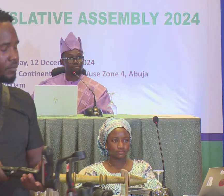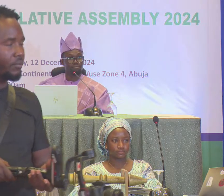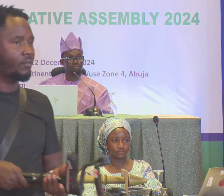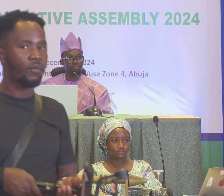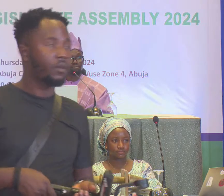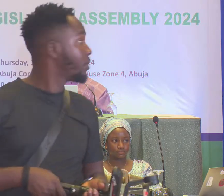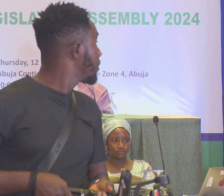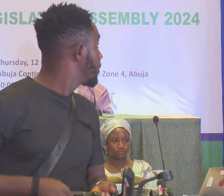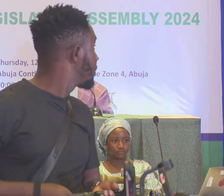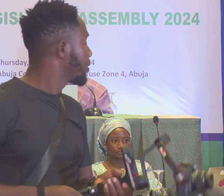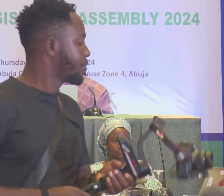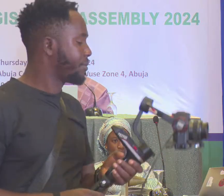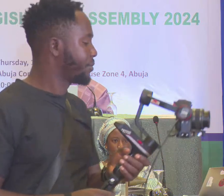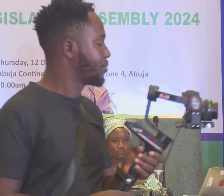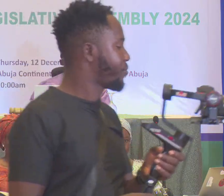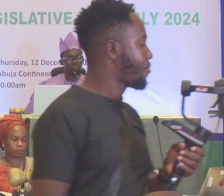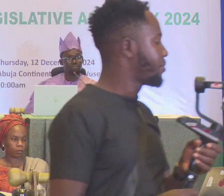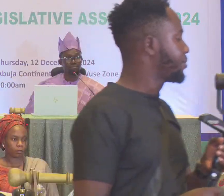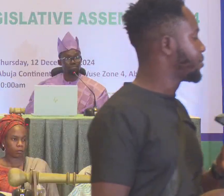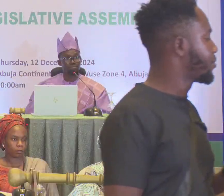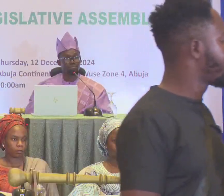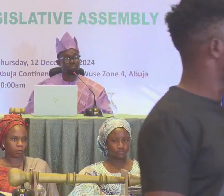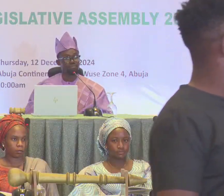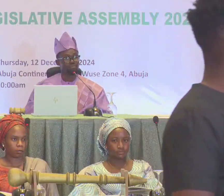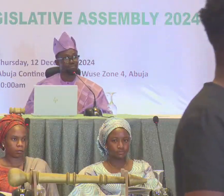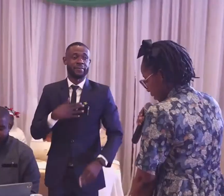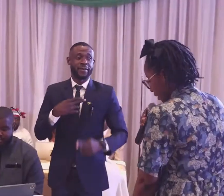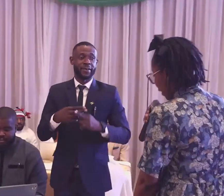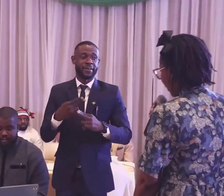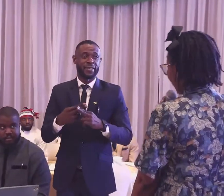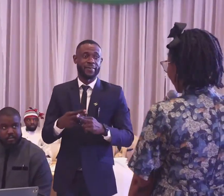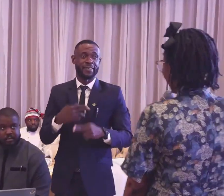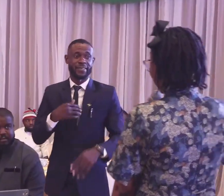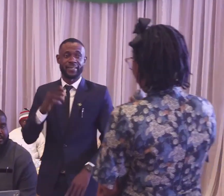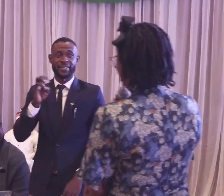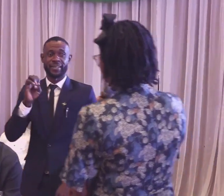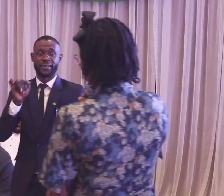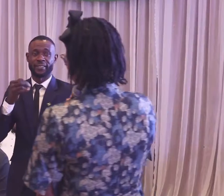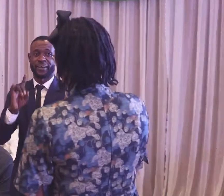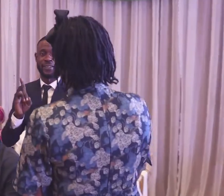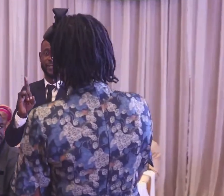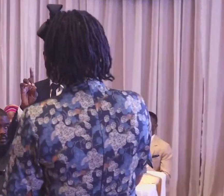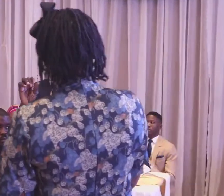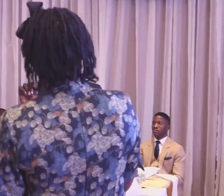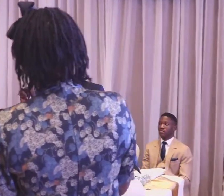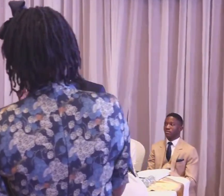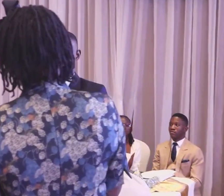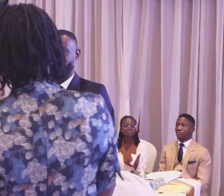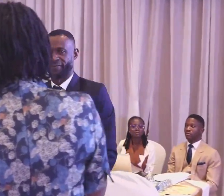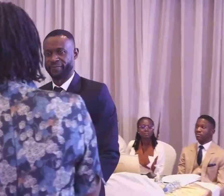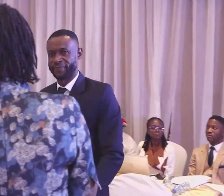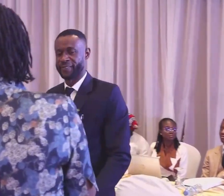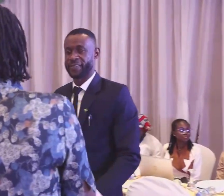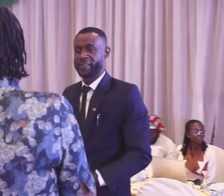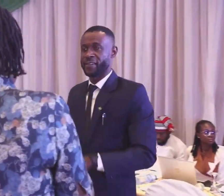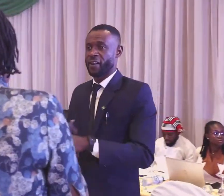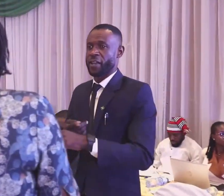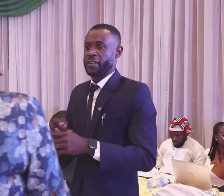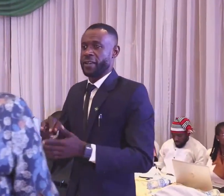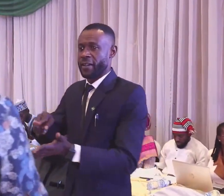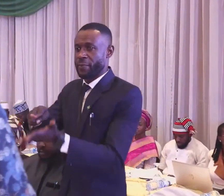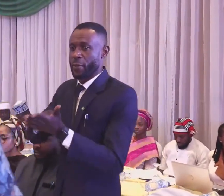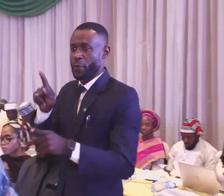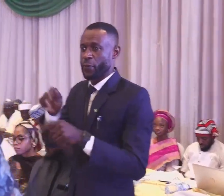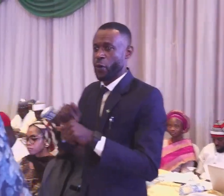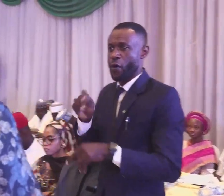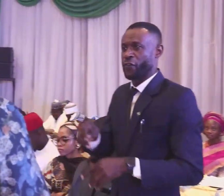Honorable Speaker and honorable colleagues, thank you. My name is David Energy.